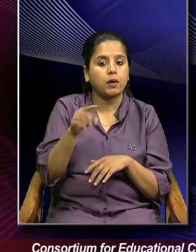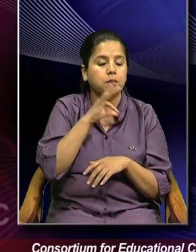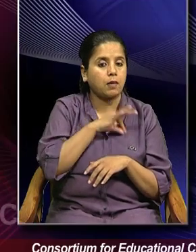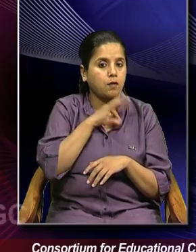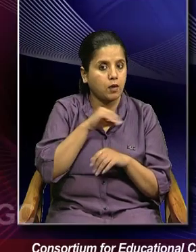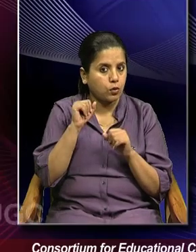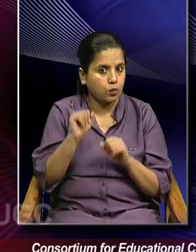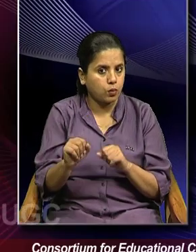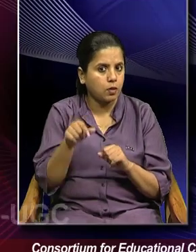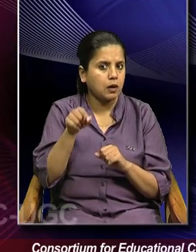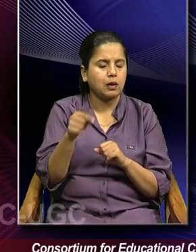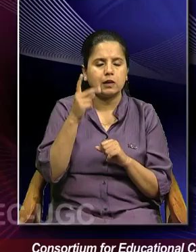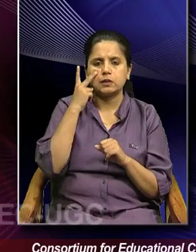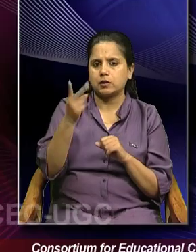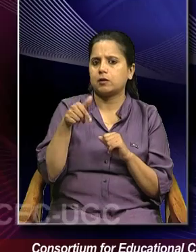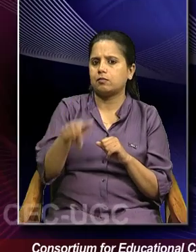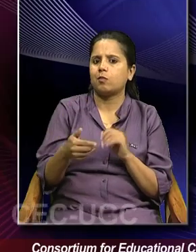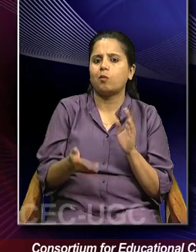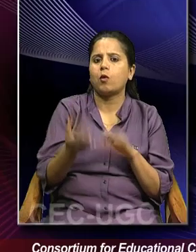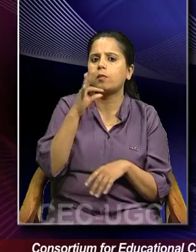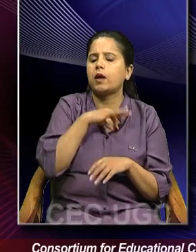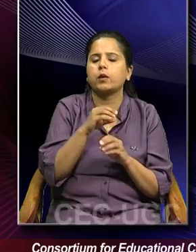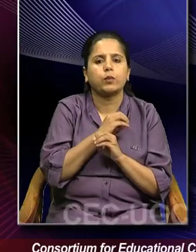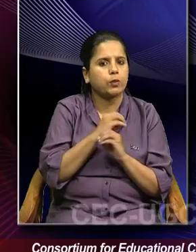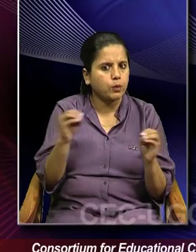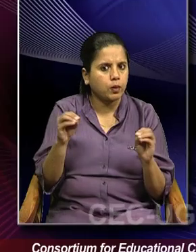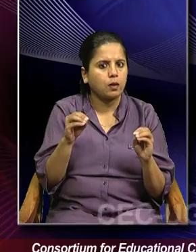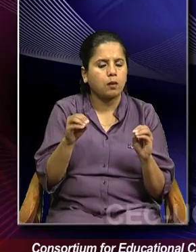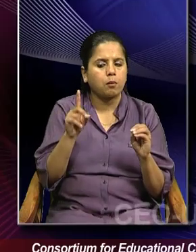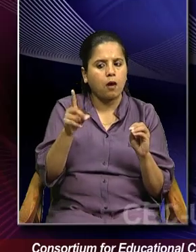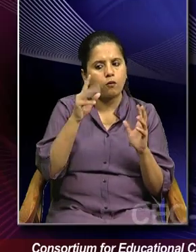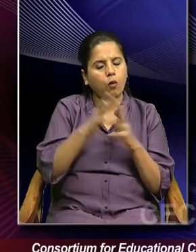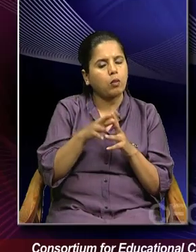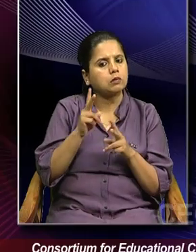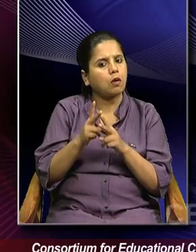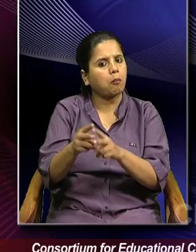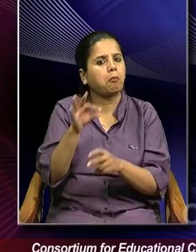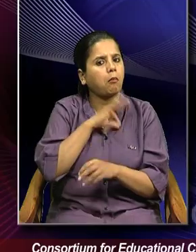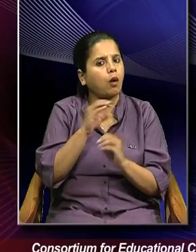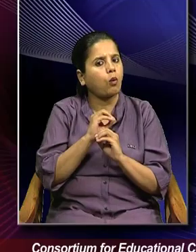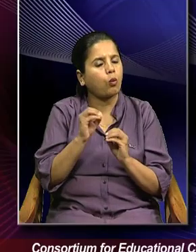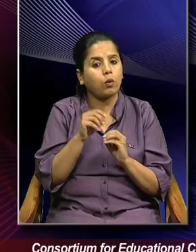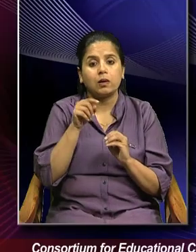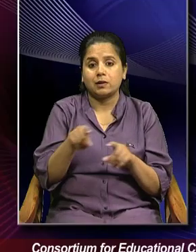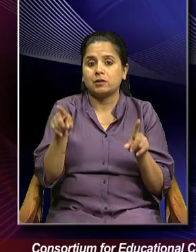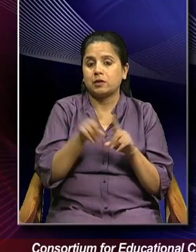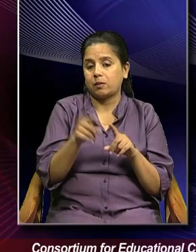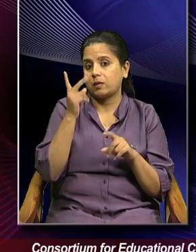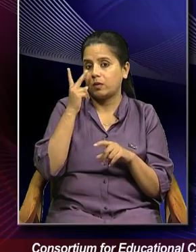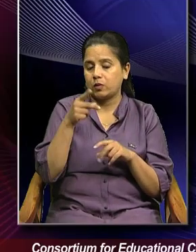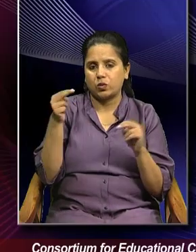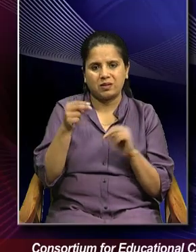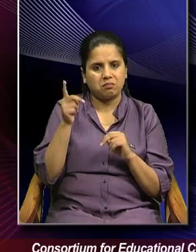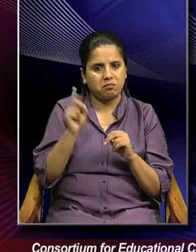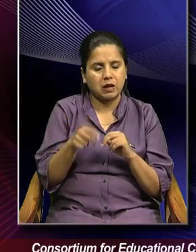benefits are not increasing proportionately. So, therefore, this also needs to